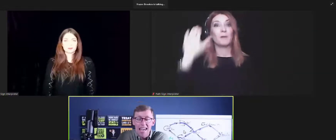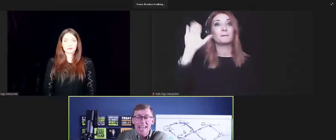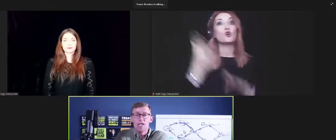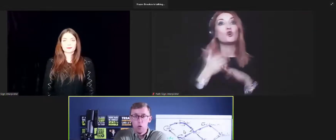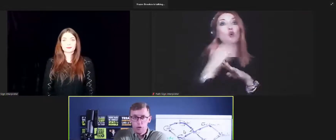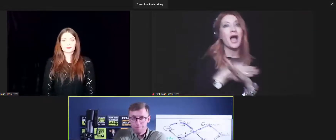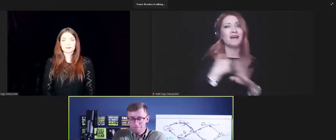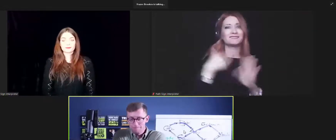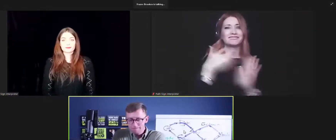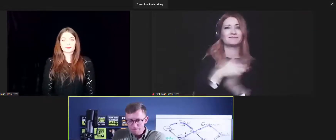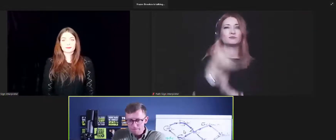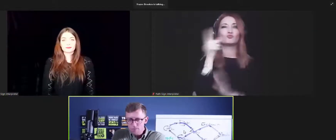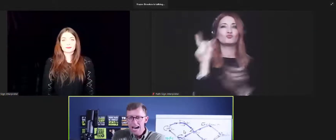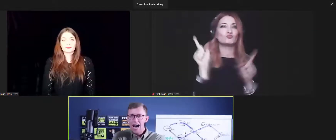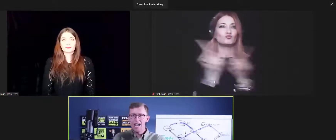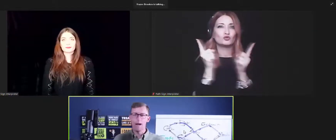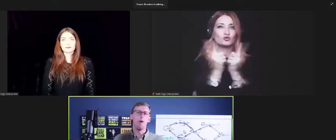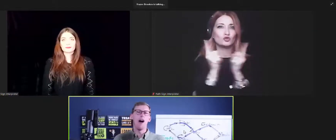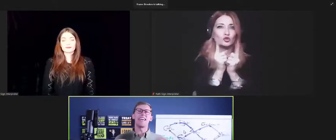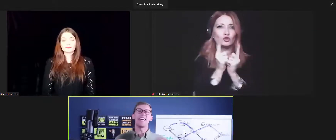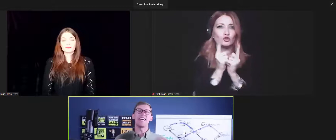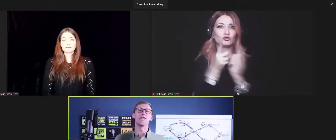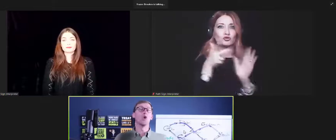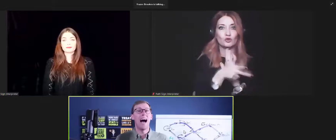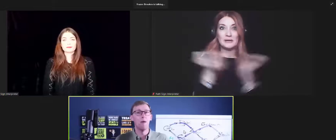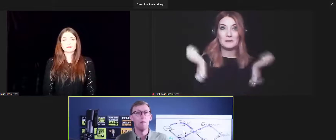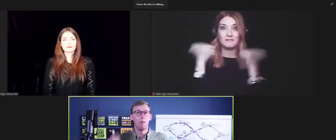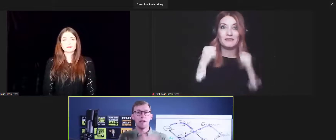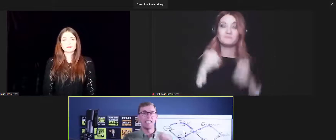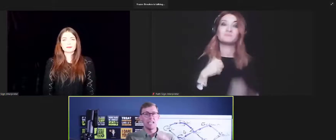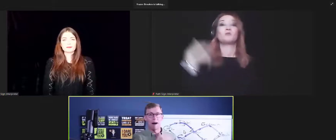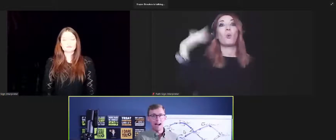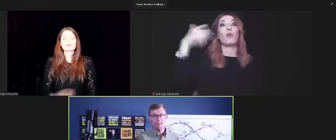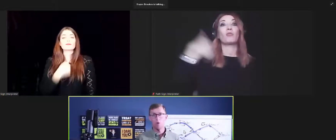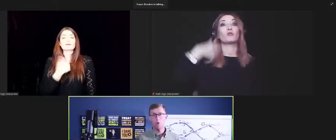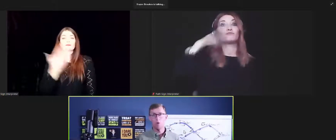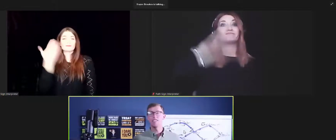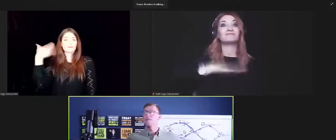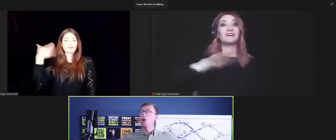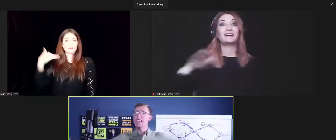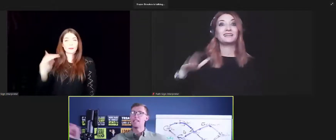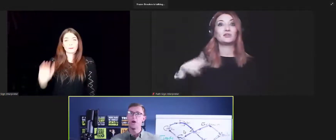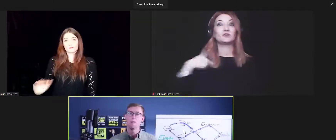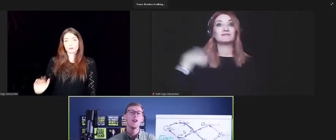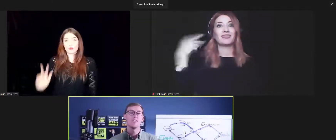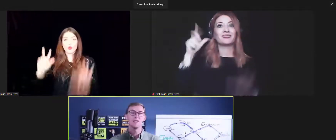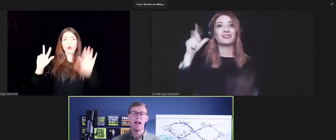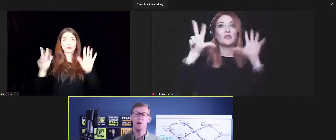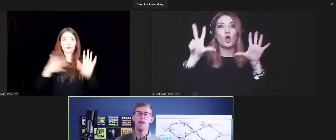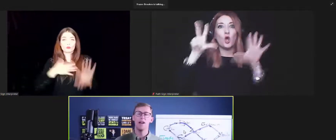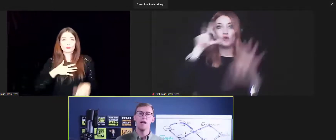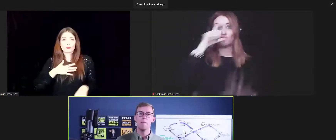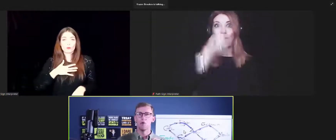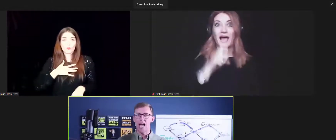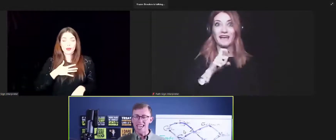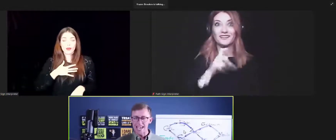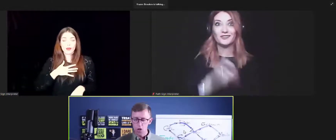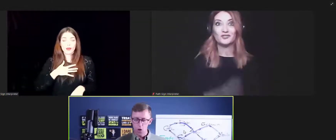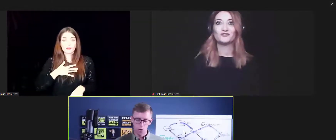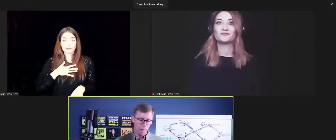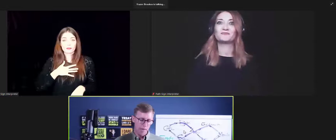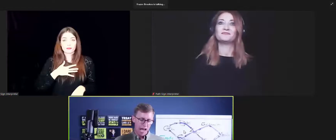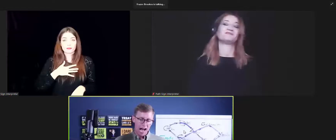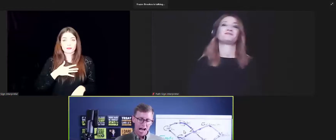8 years old. I'm not 8 years old now, but I want to take you back 24 years ago. I'm 32 now, but I was 8 years